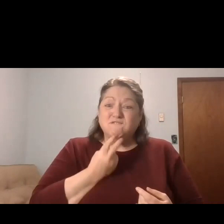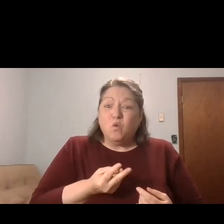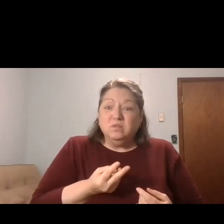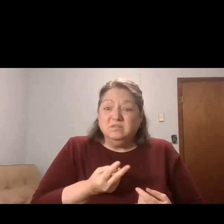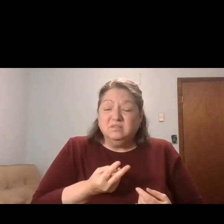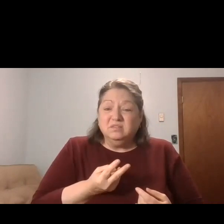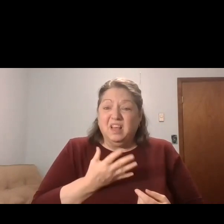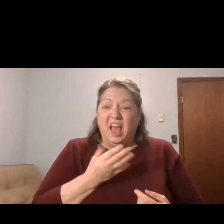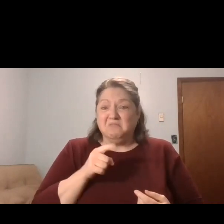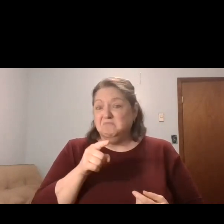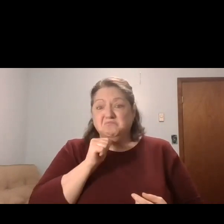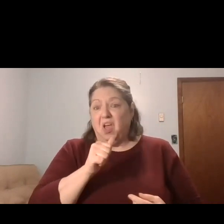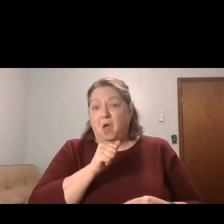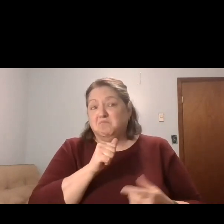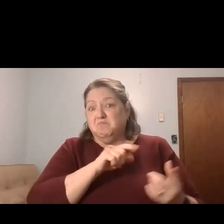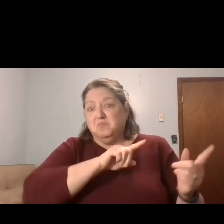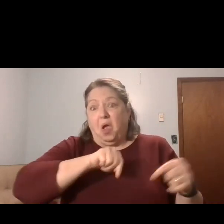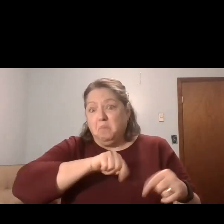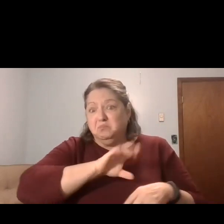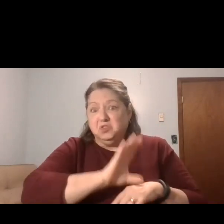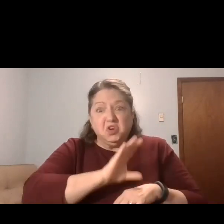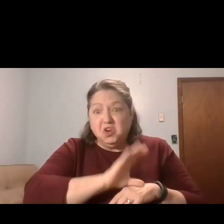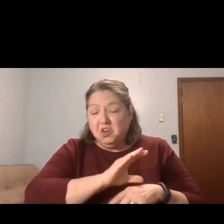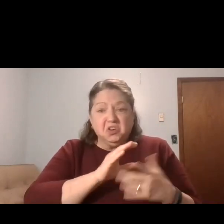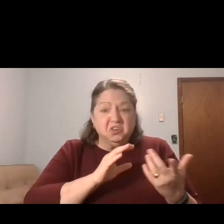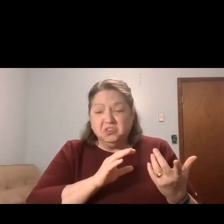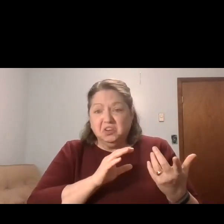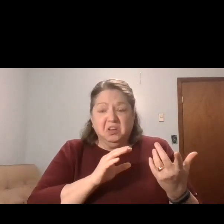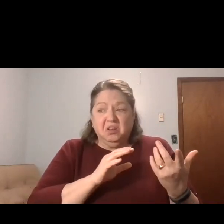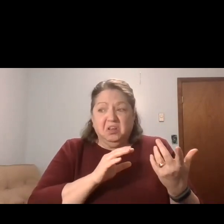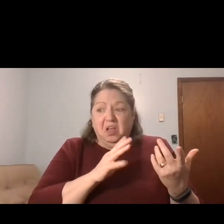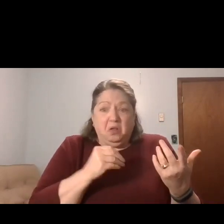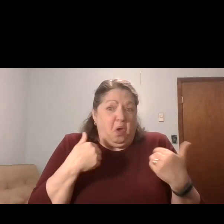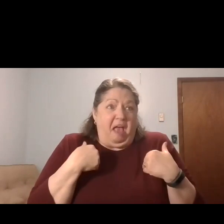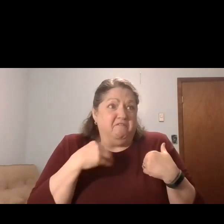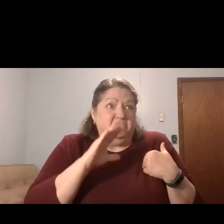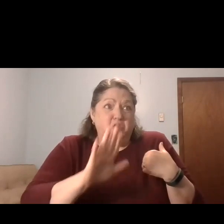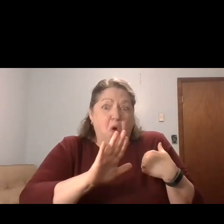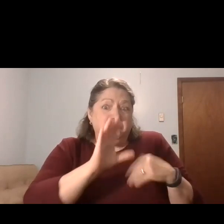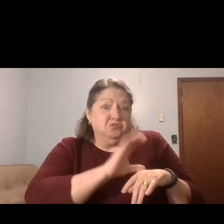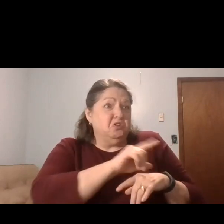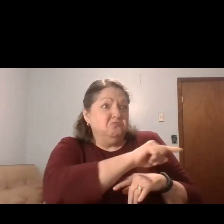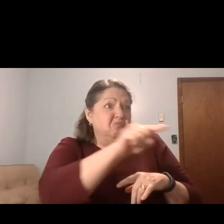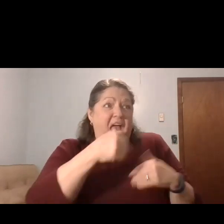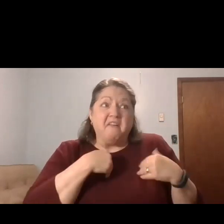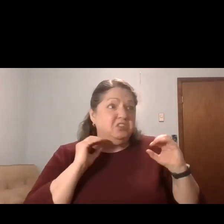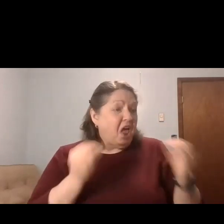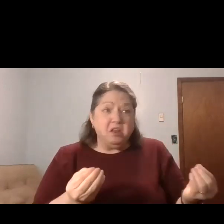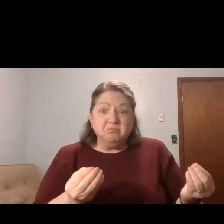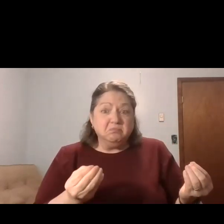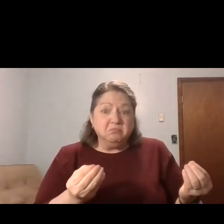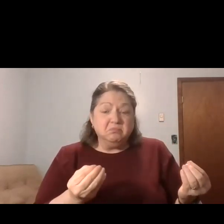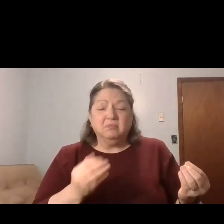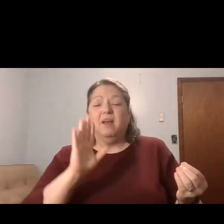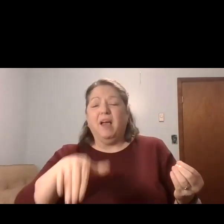a regular attender of a church and you've been hearing my messages, and if you don't have a pastor that is there for you, I just wanted you to know,